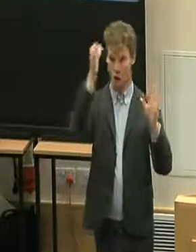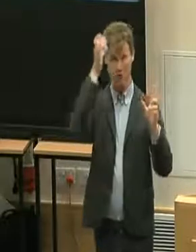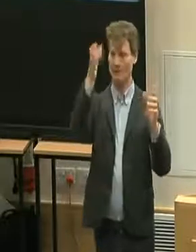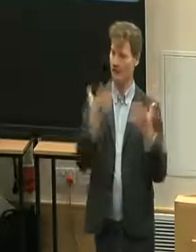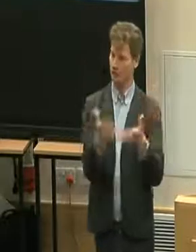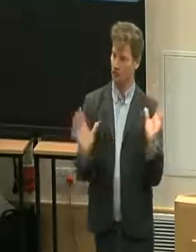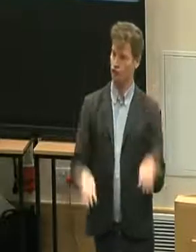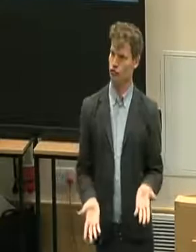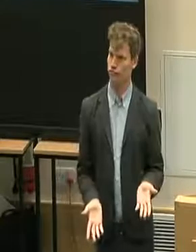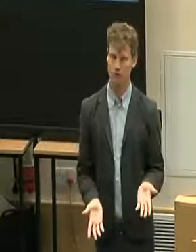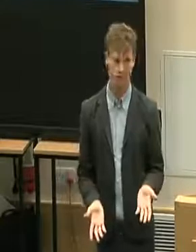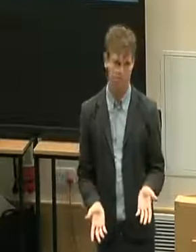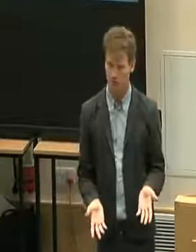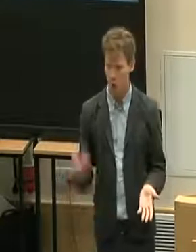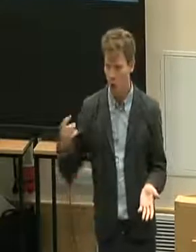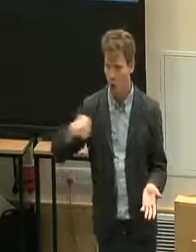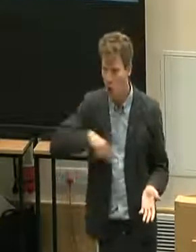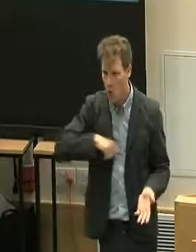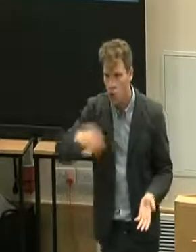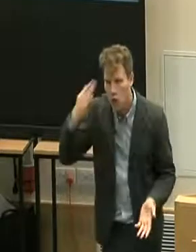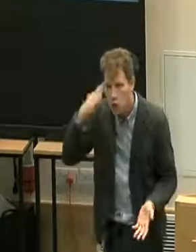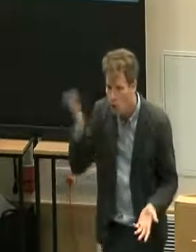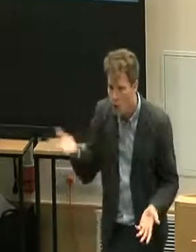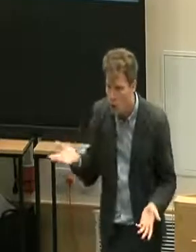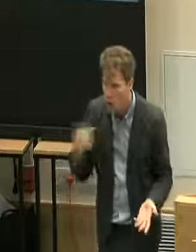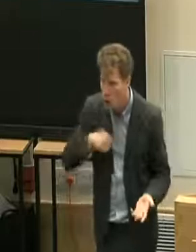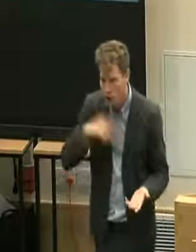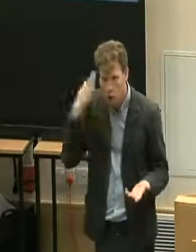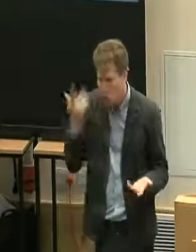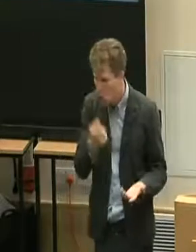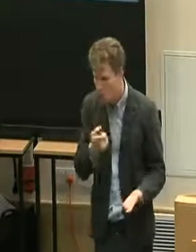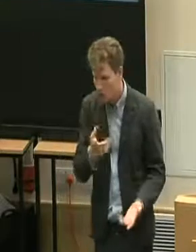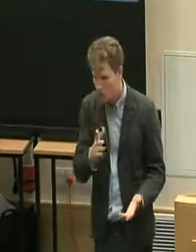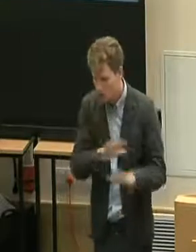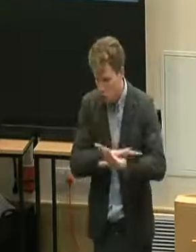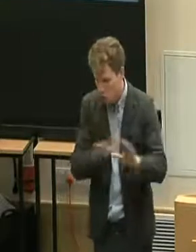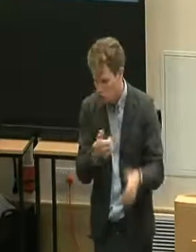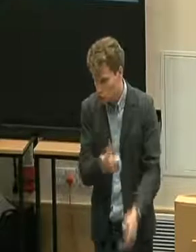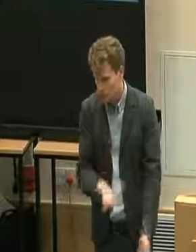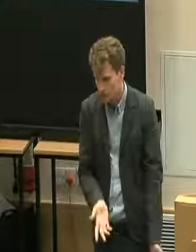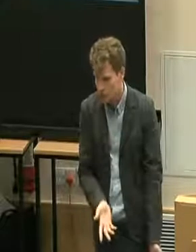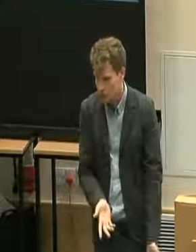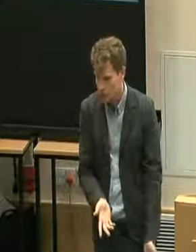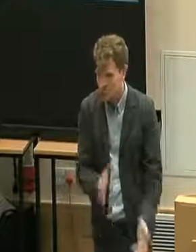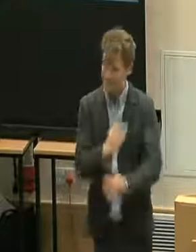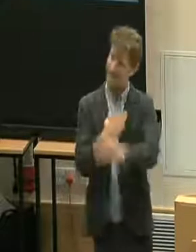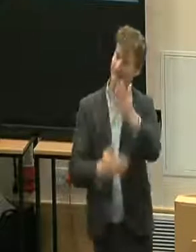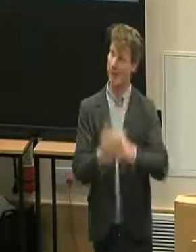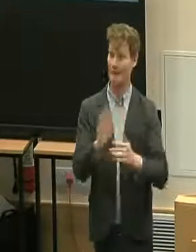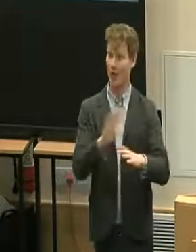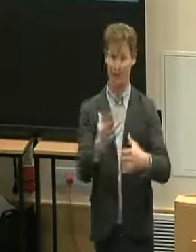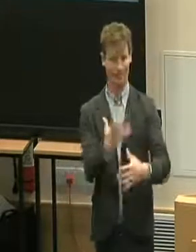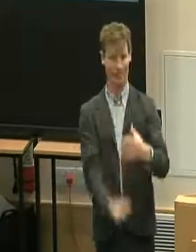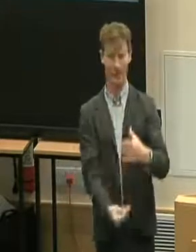perfectly well that in fact disability will not be disappeared from the absence of impairment because, as lawyers,